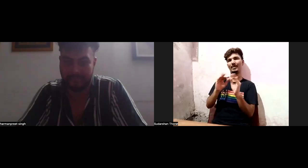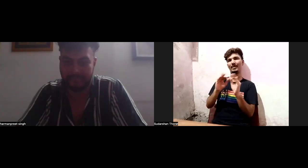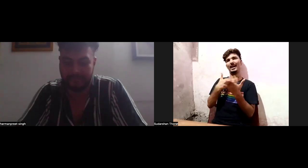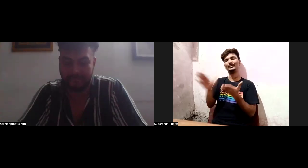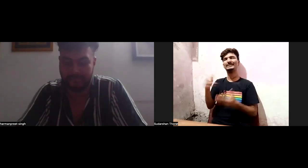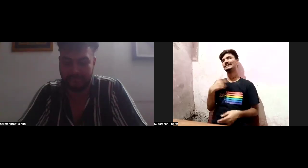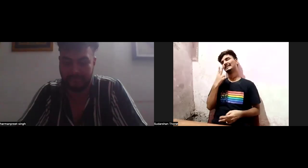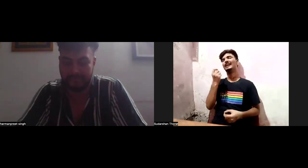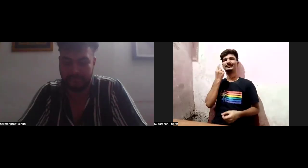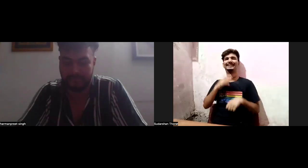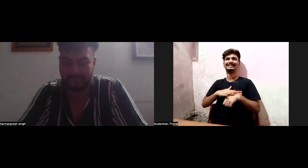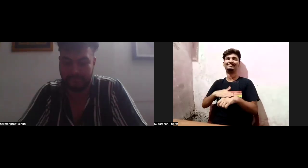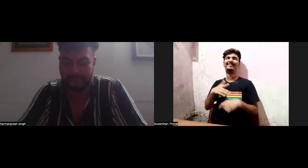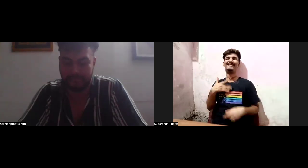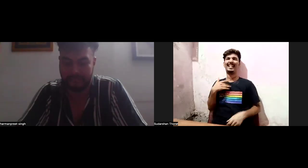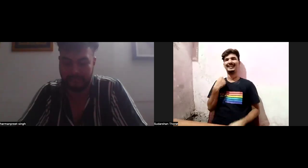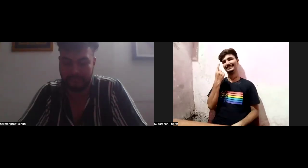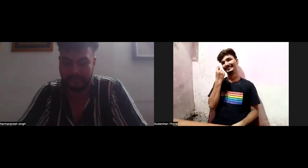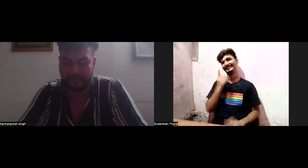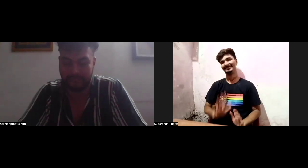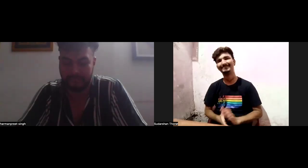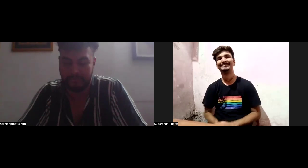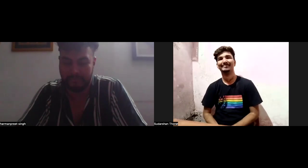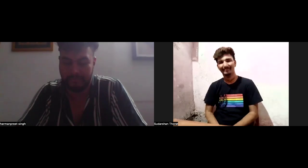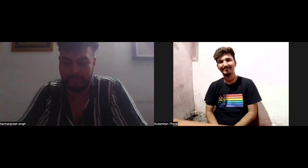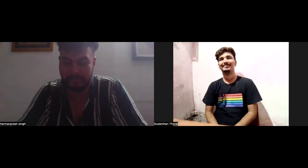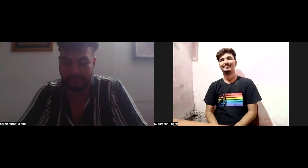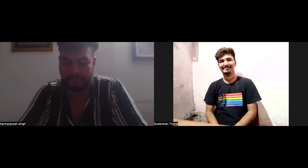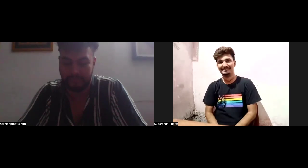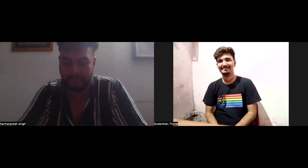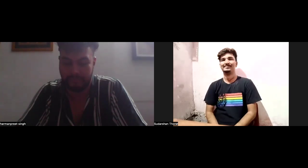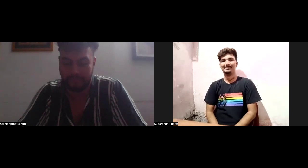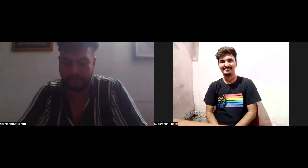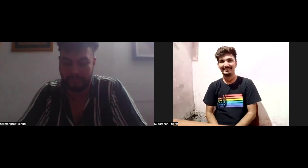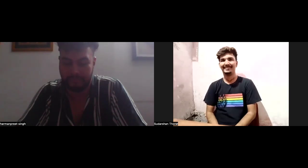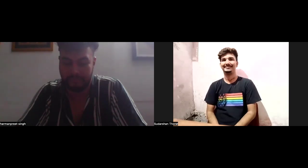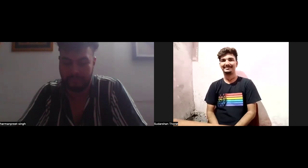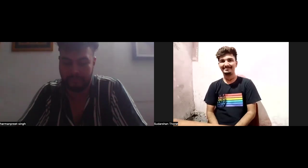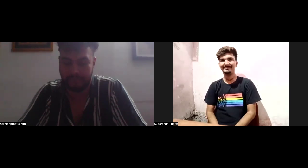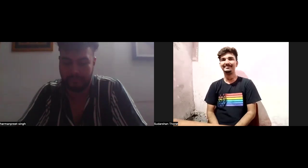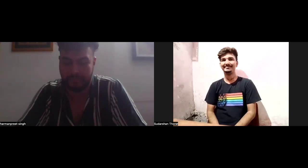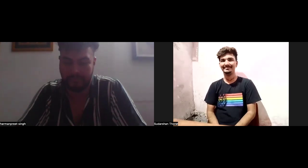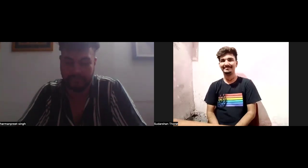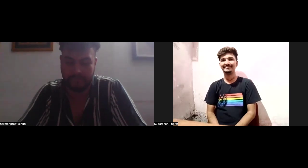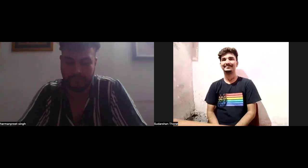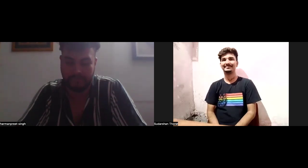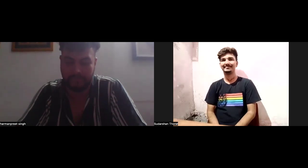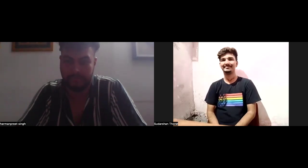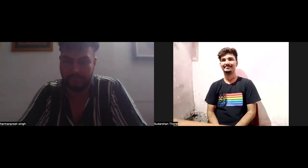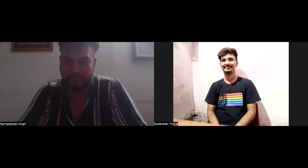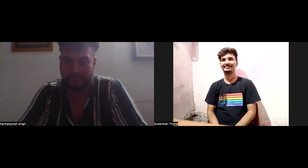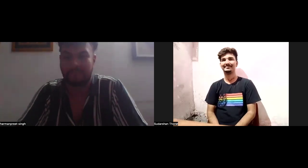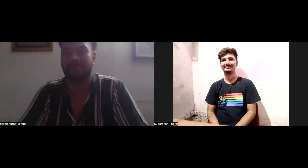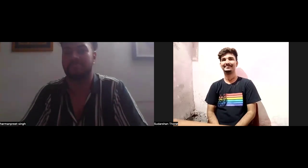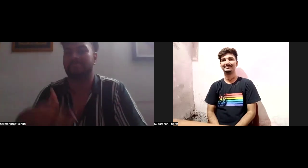there are some people who have to gone through a divorce. But I understand their concern as well, their situation too, what they